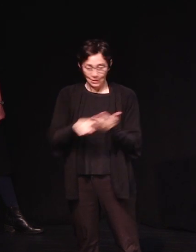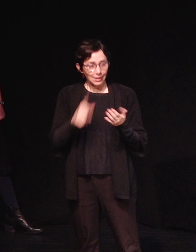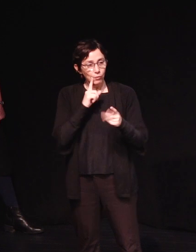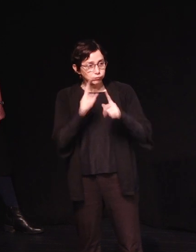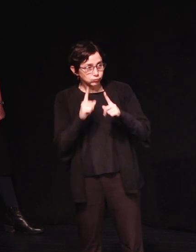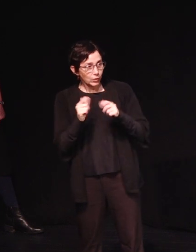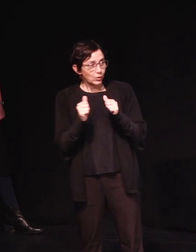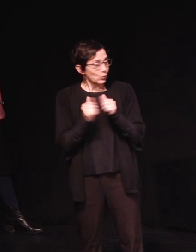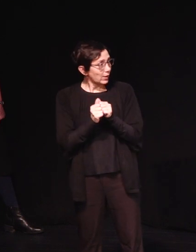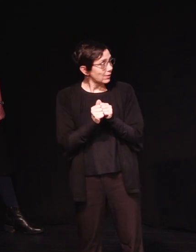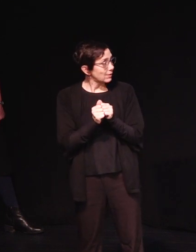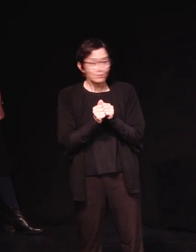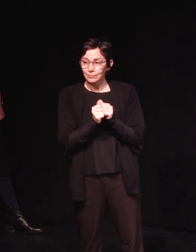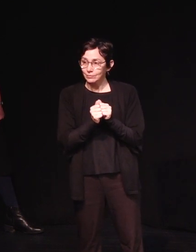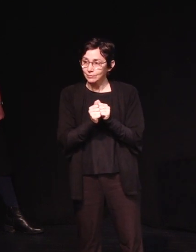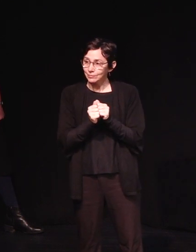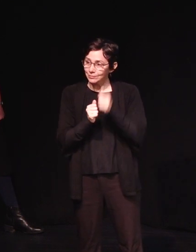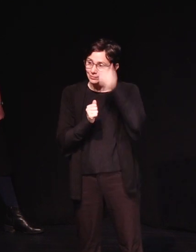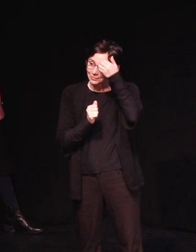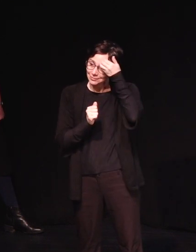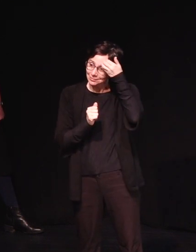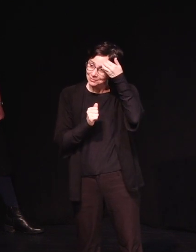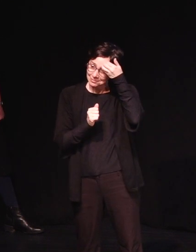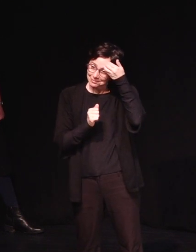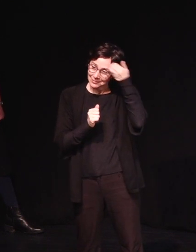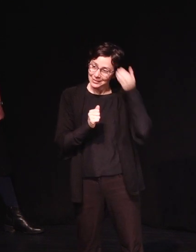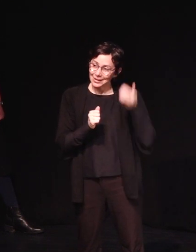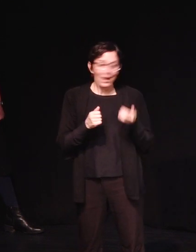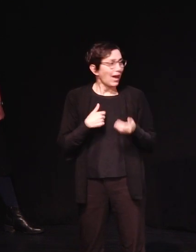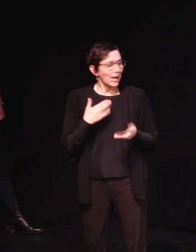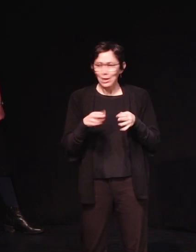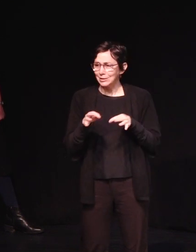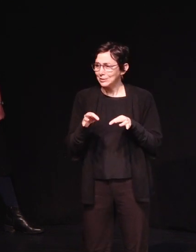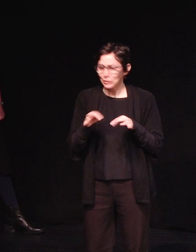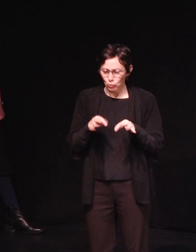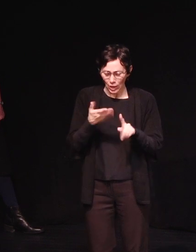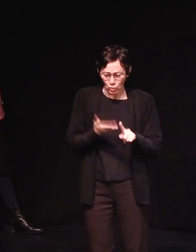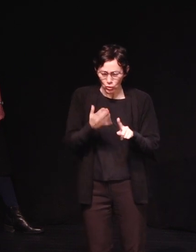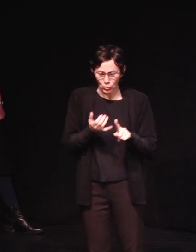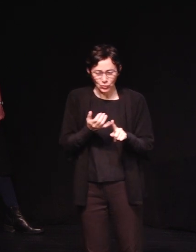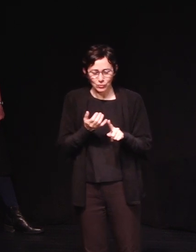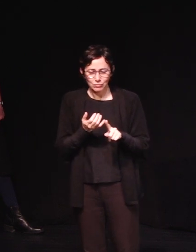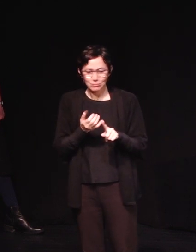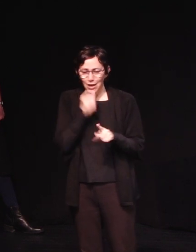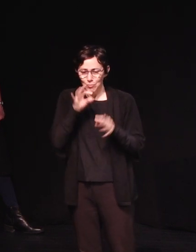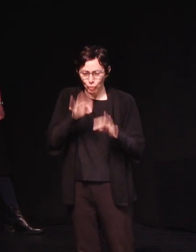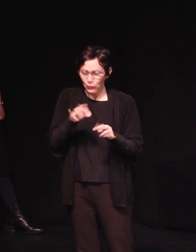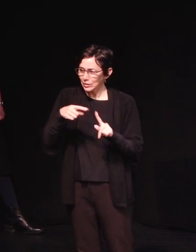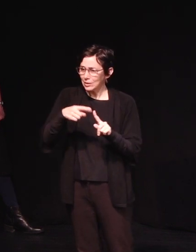with, really, I'm going to trip up on his on the description, because there's nobody more important to us in terms of